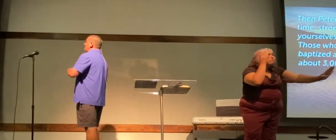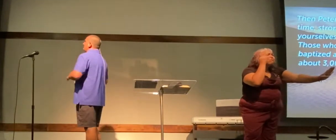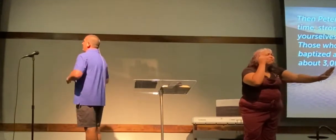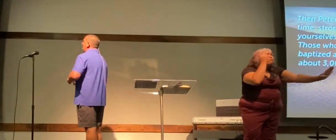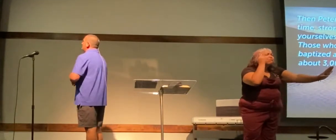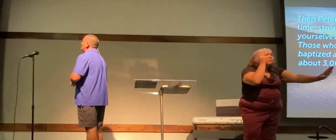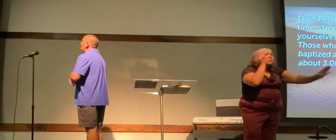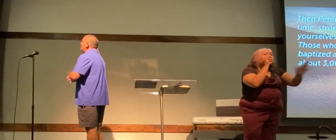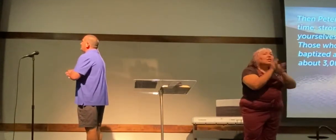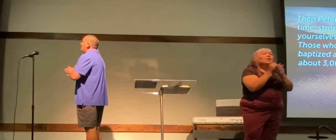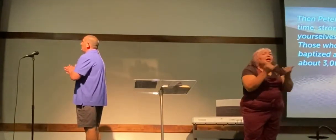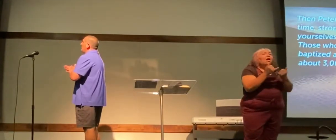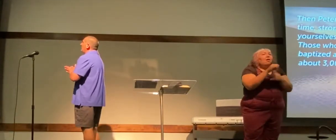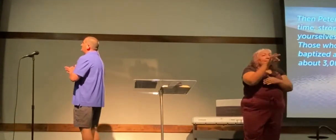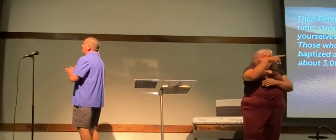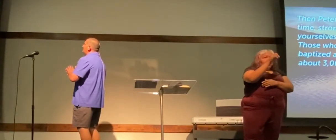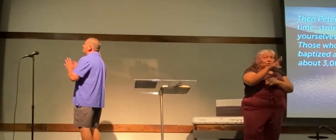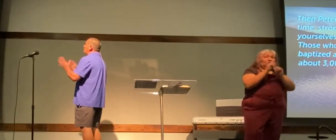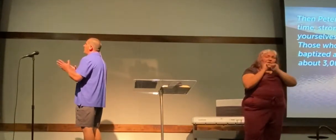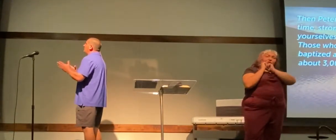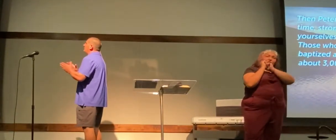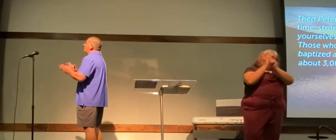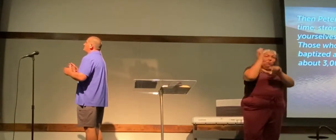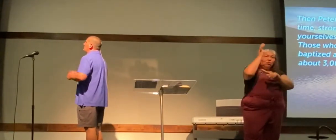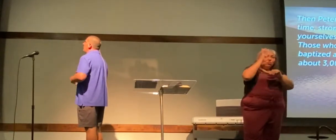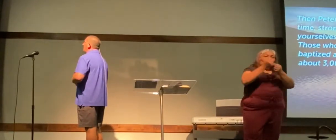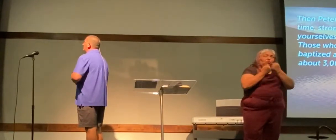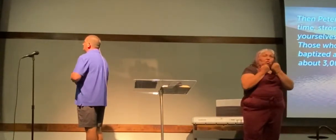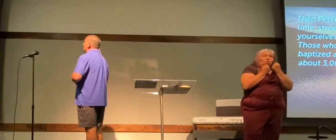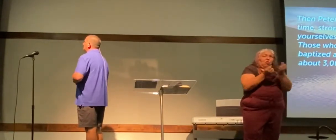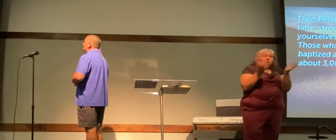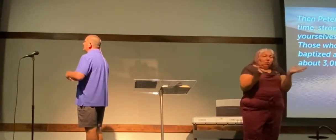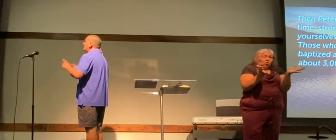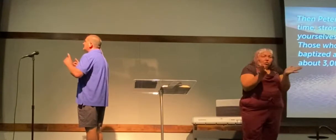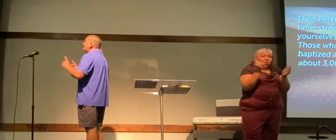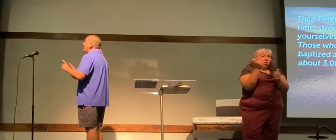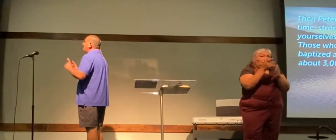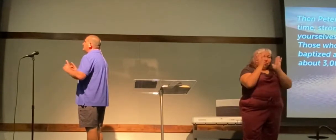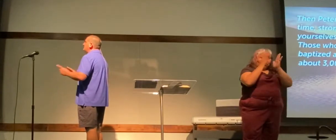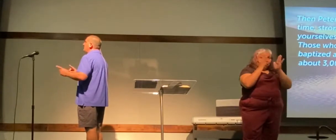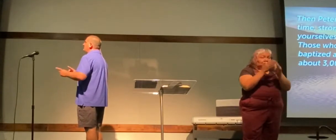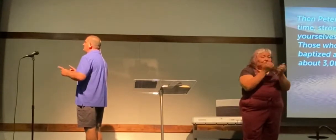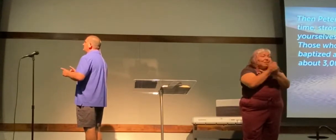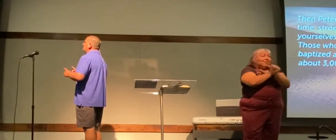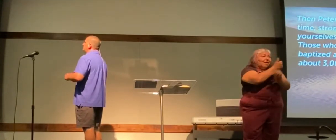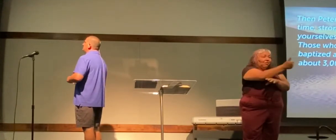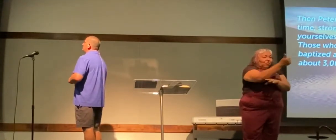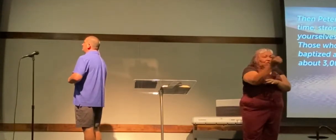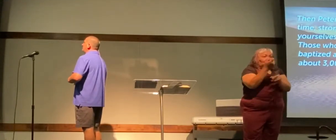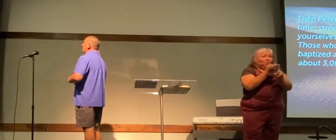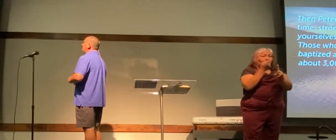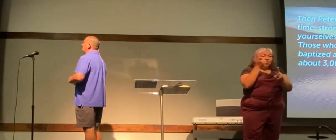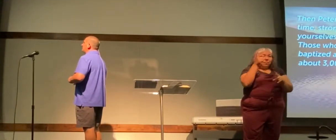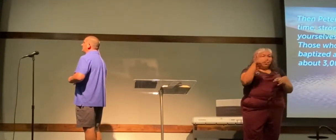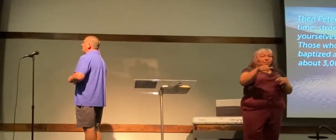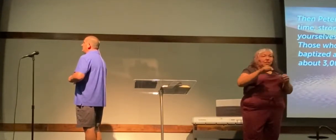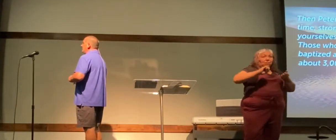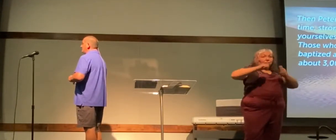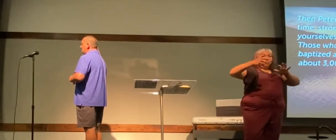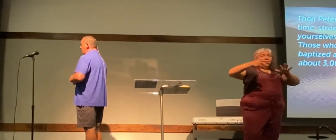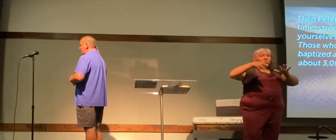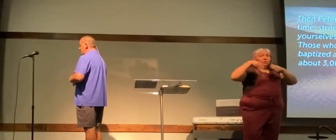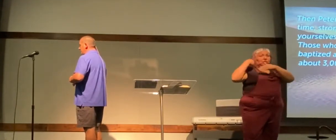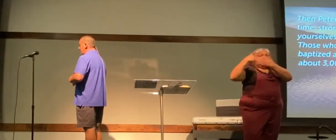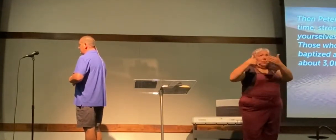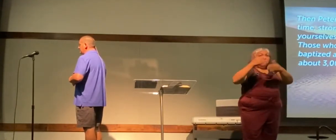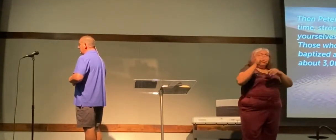Then Peter continued preaching for a long time, strongly urging all his listeners, save yourselves from this crooked generation. Those